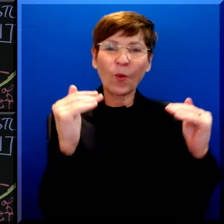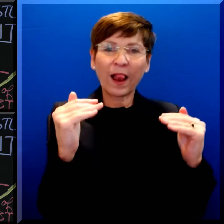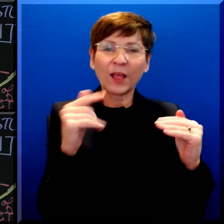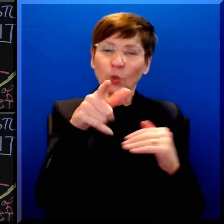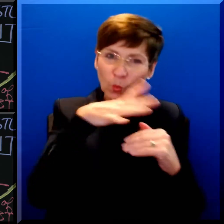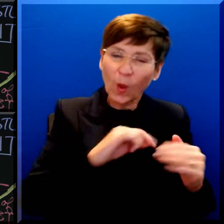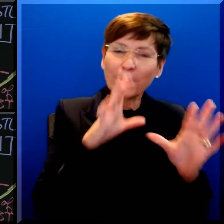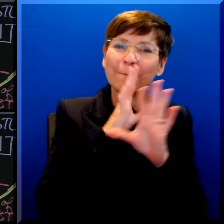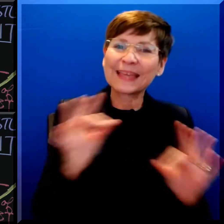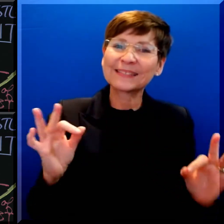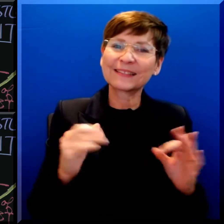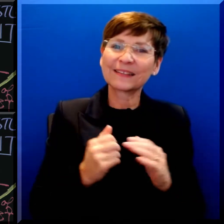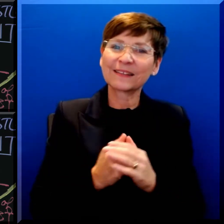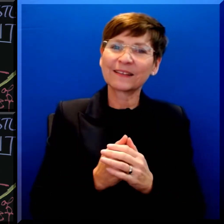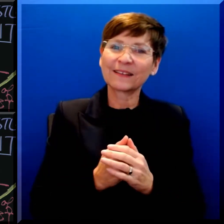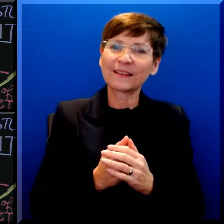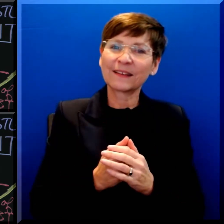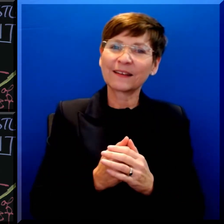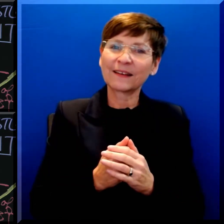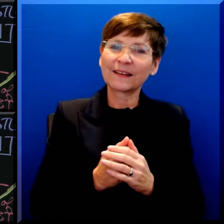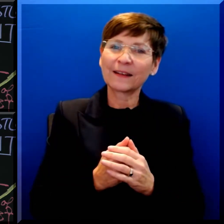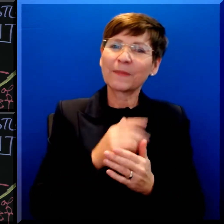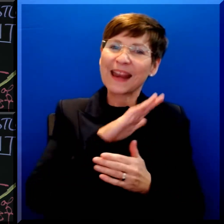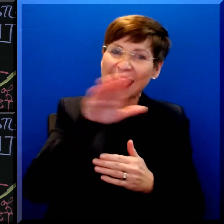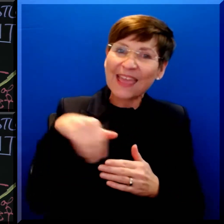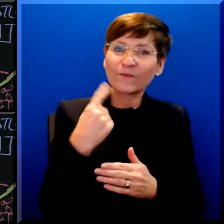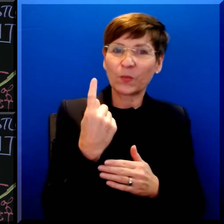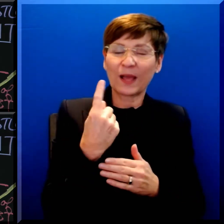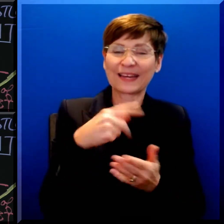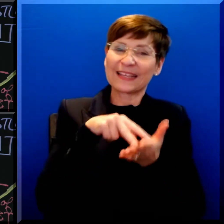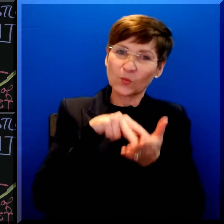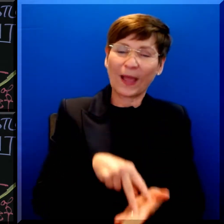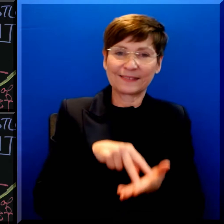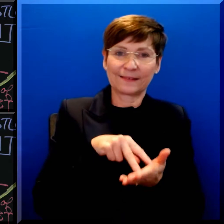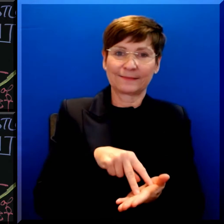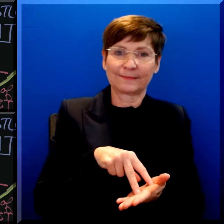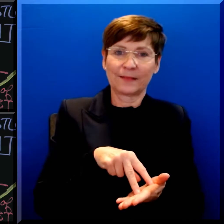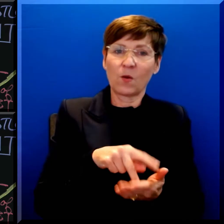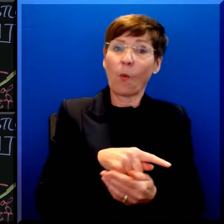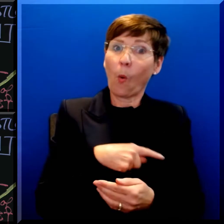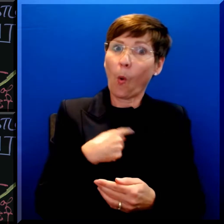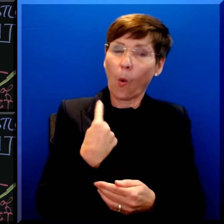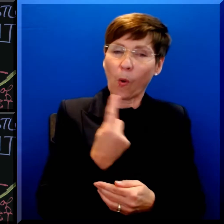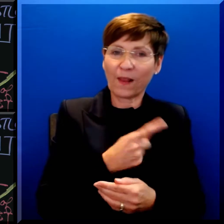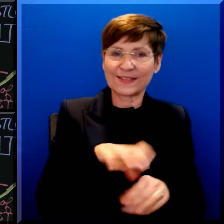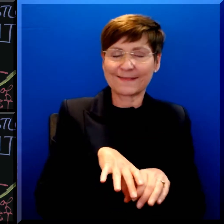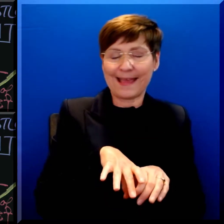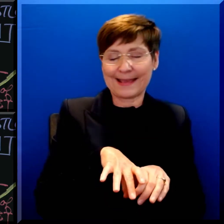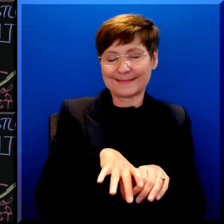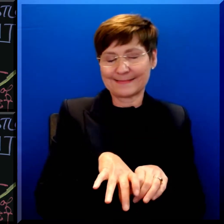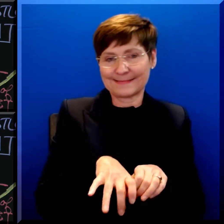listen, everybody is enrolled in God's school of waiting. And all of us hate it. At least I